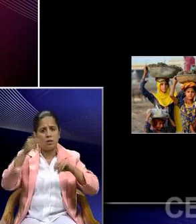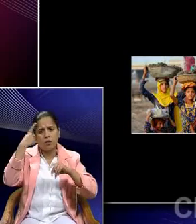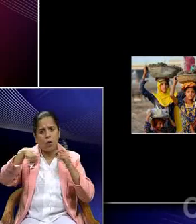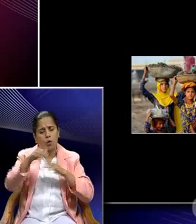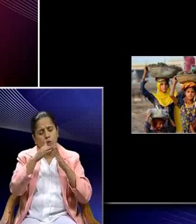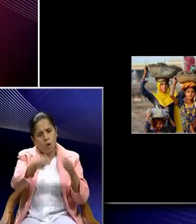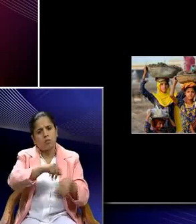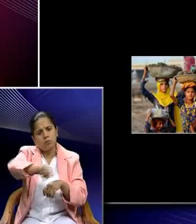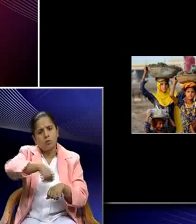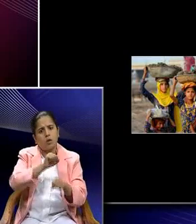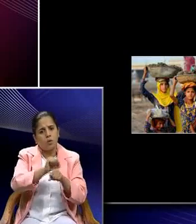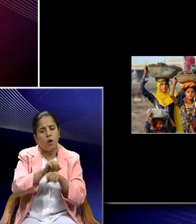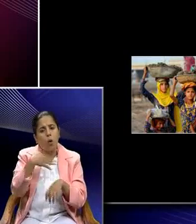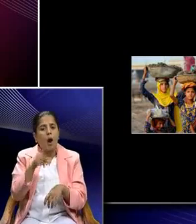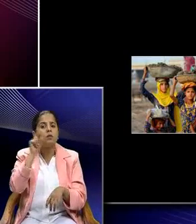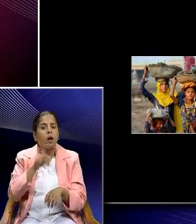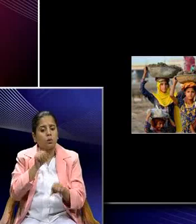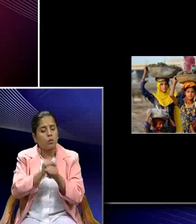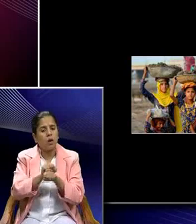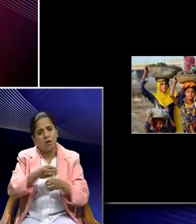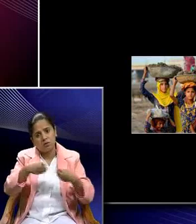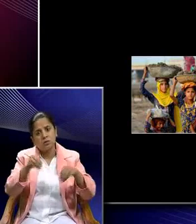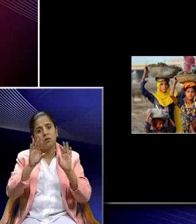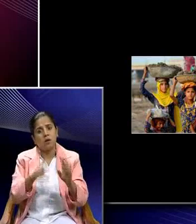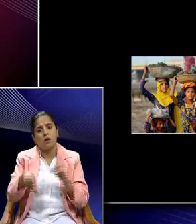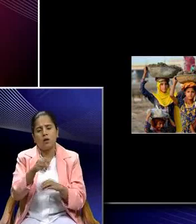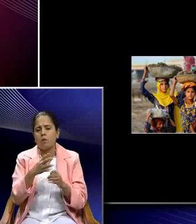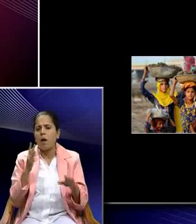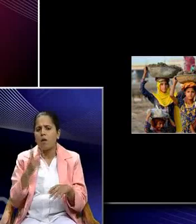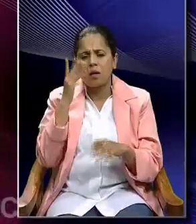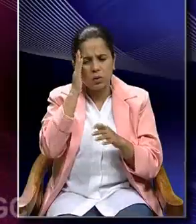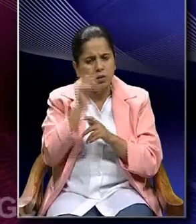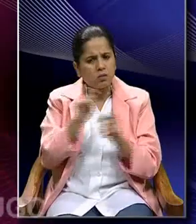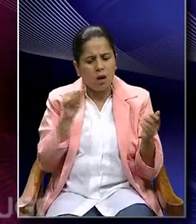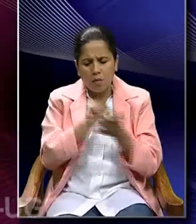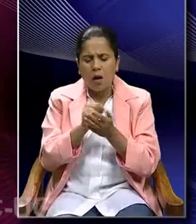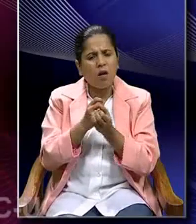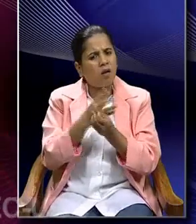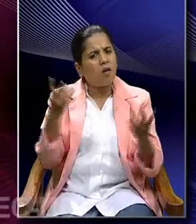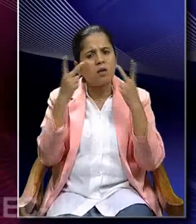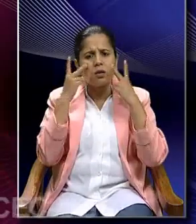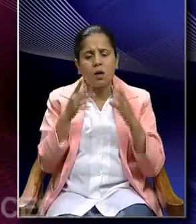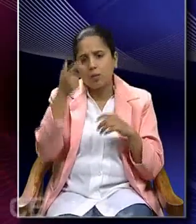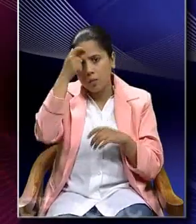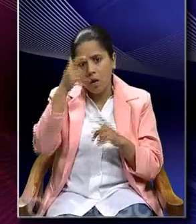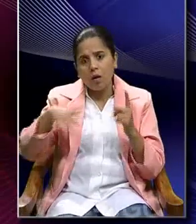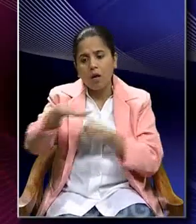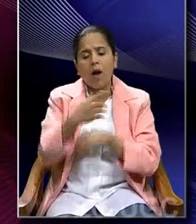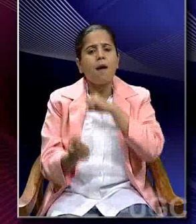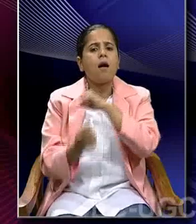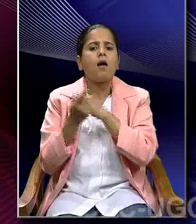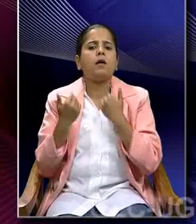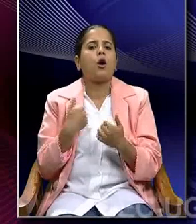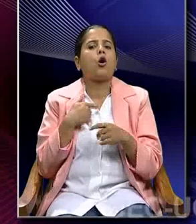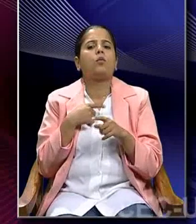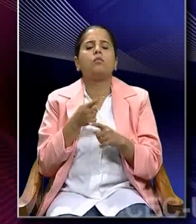labor as well as for sex work. This is something which comes in our news everywhere. So the crisis, the point that I've been trying